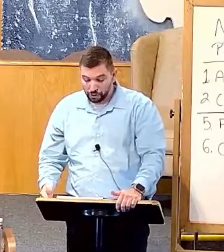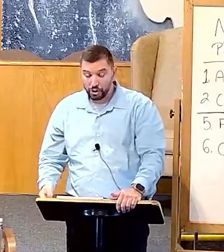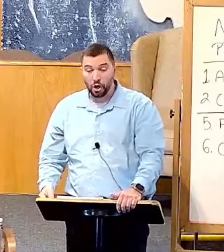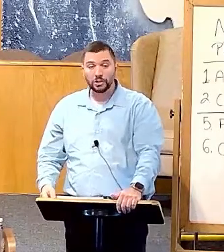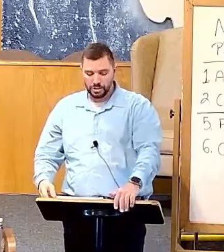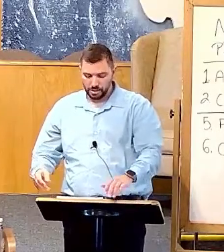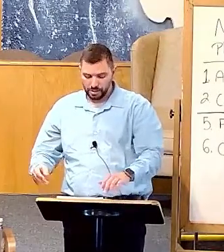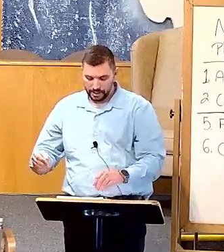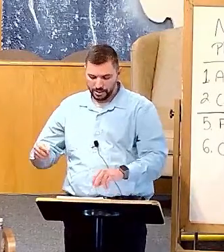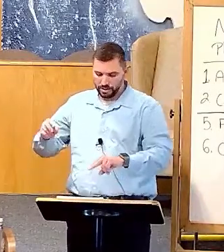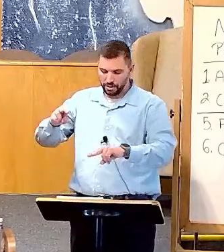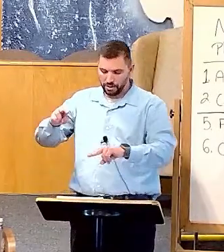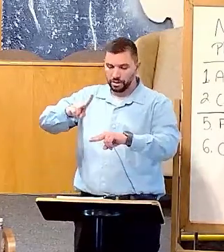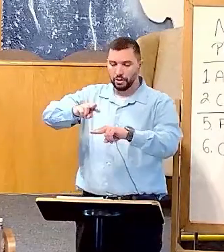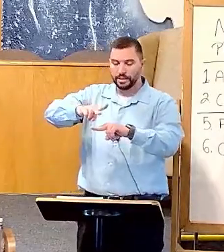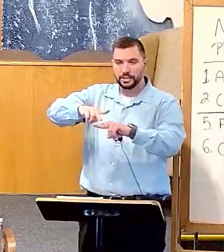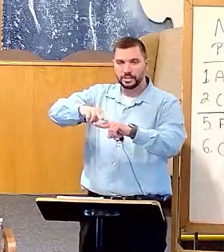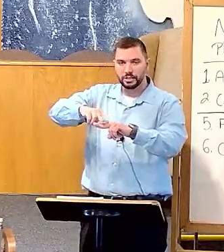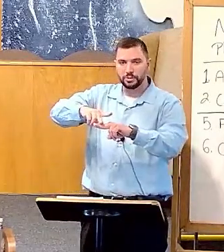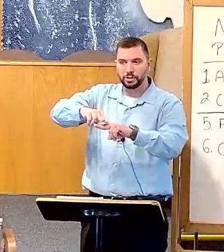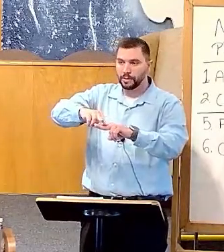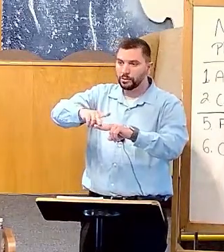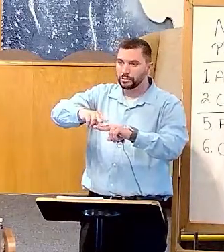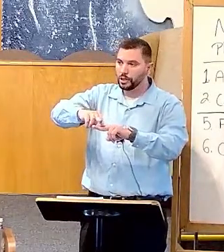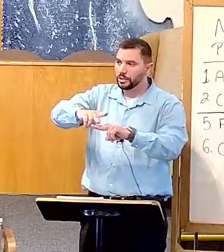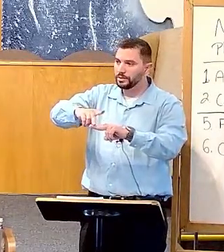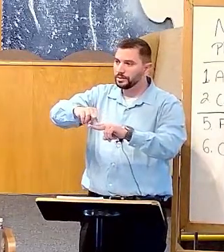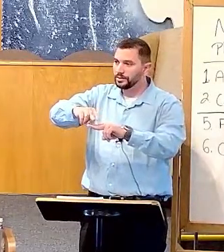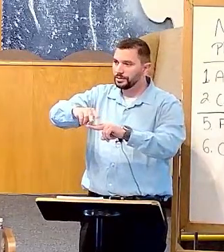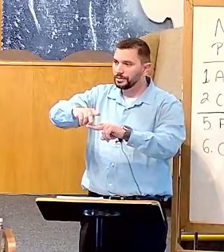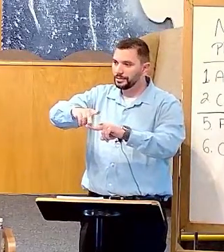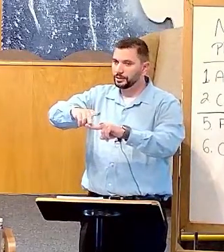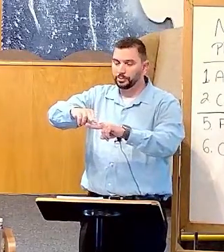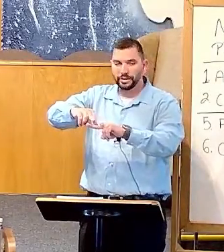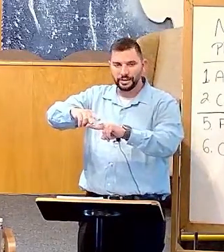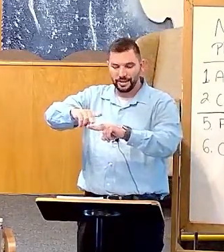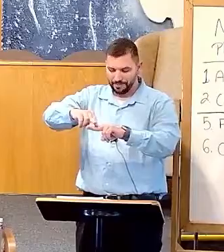Salt is you're gonna go like this, because when you sprinkle salt, you're sprinkling it.